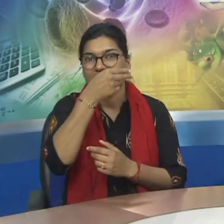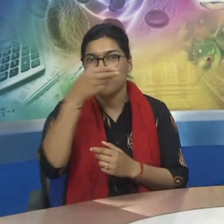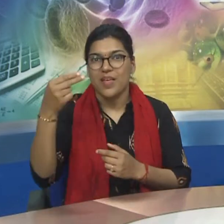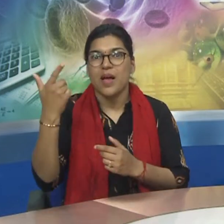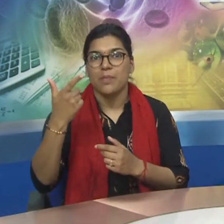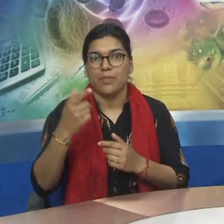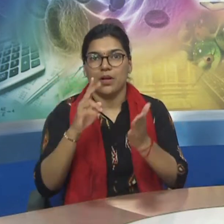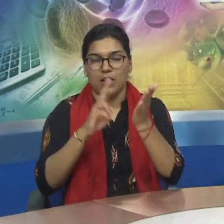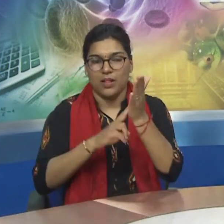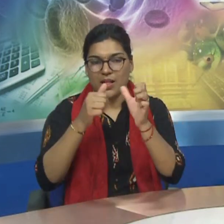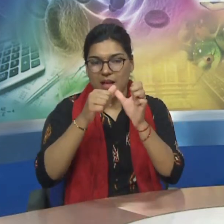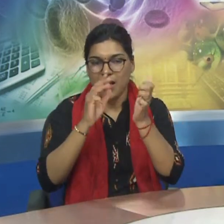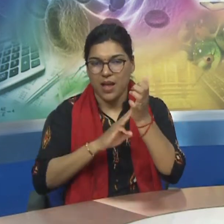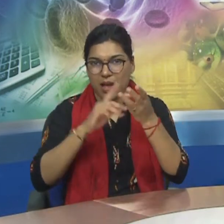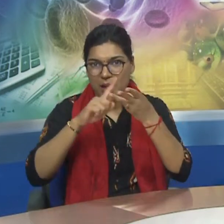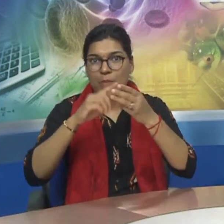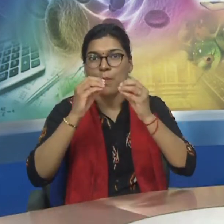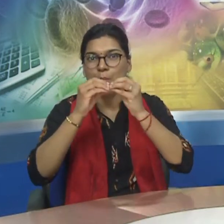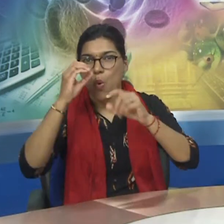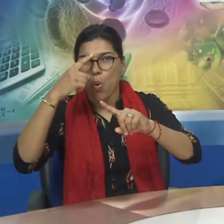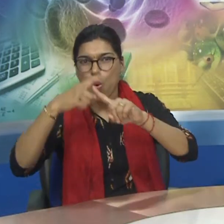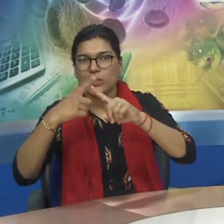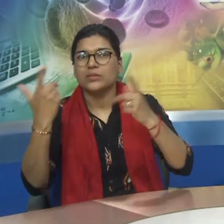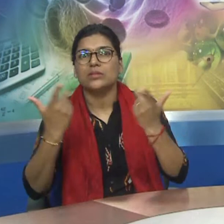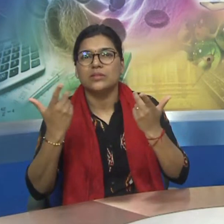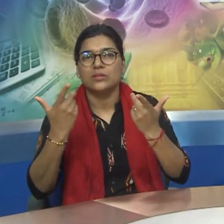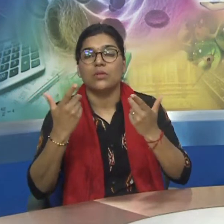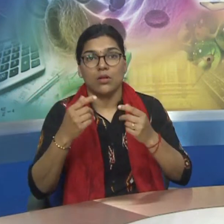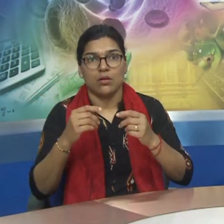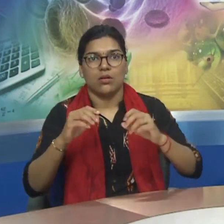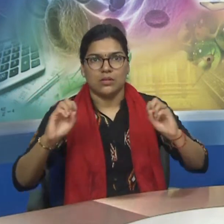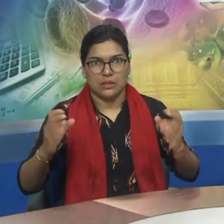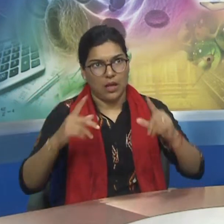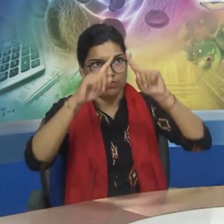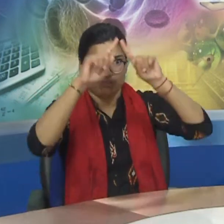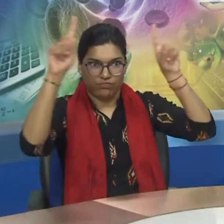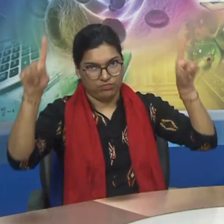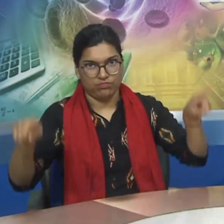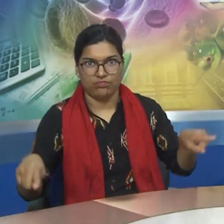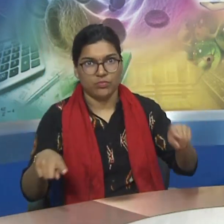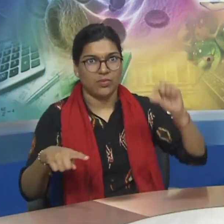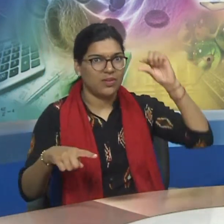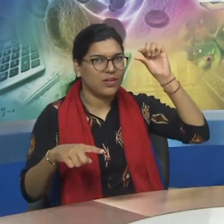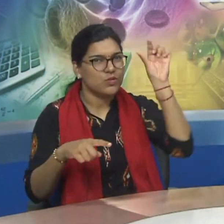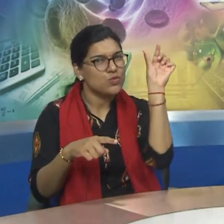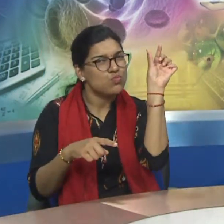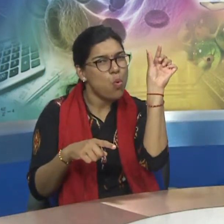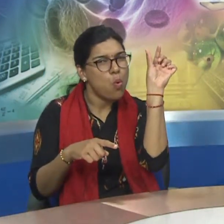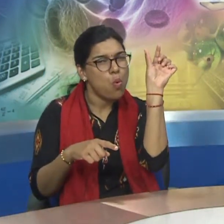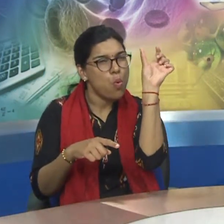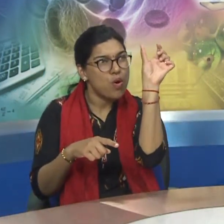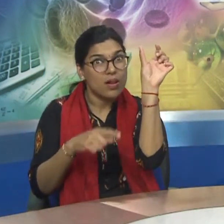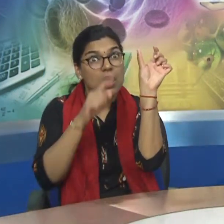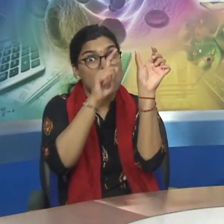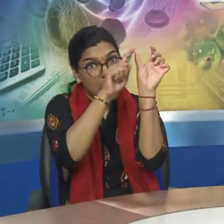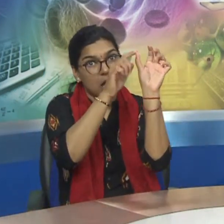The first name, you can see the number and the box in red